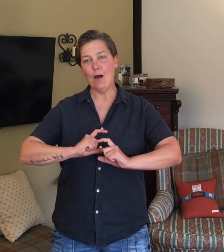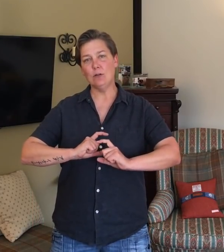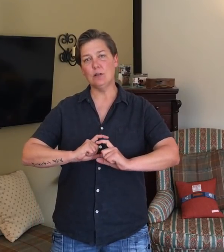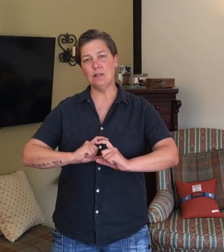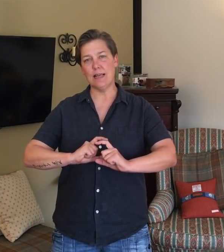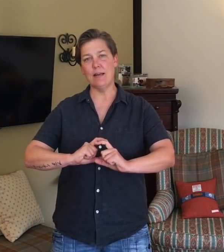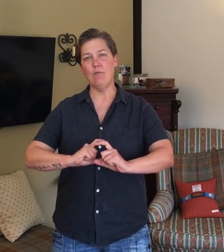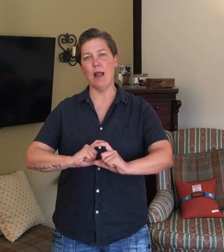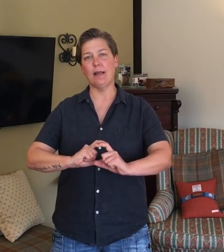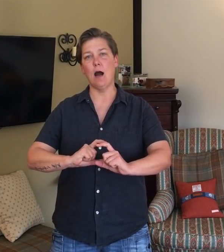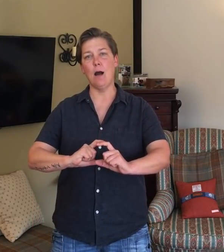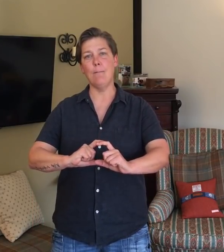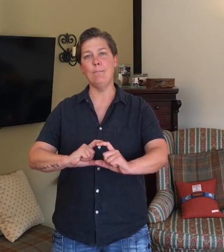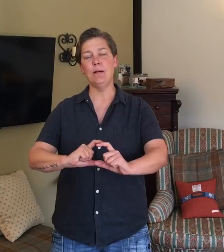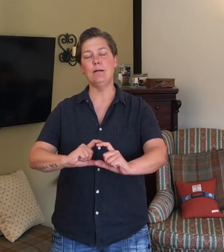'cause here I come.